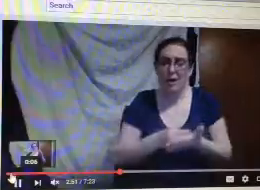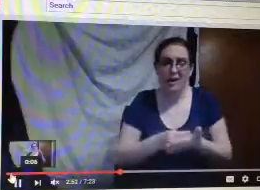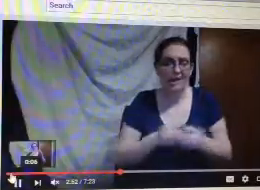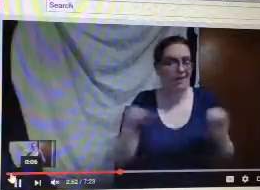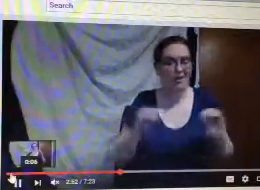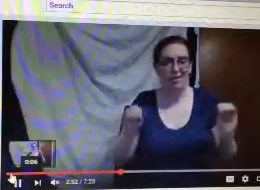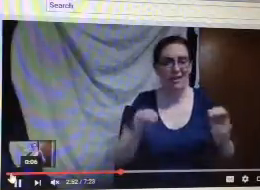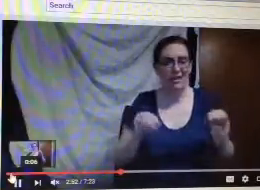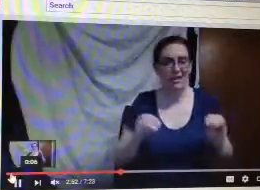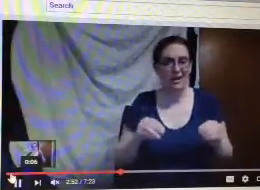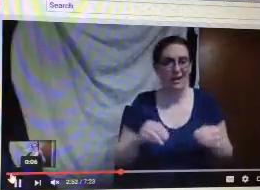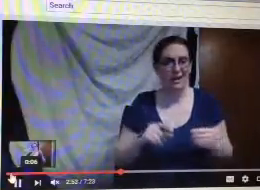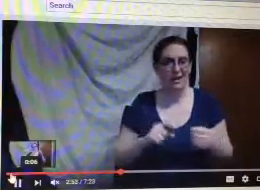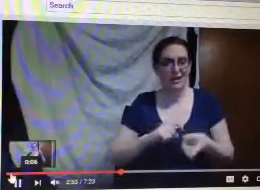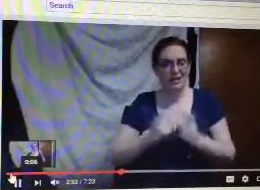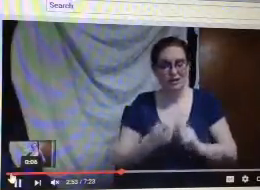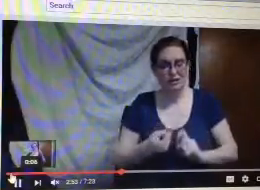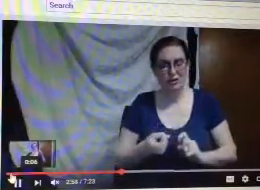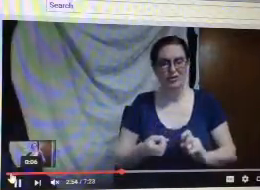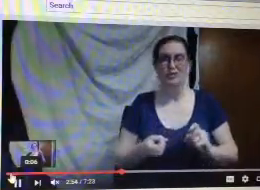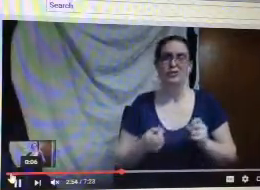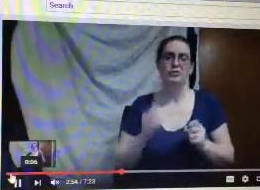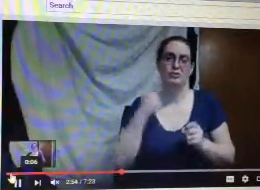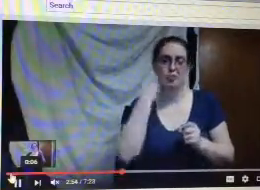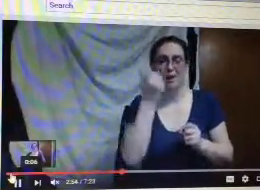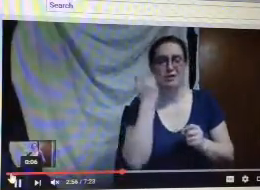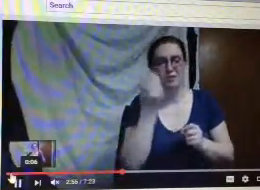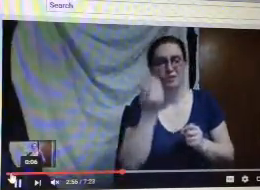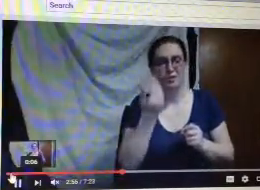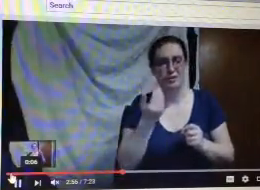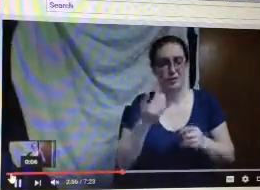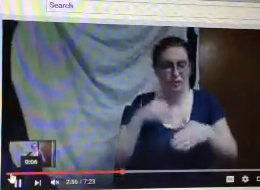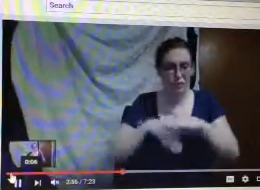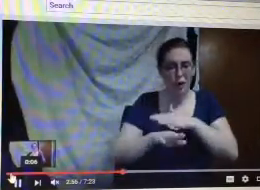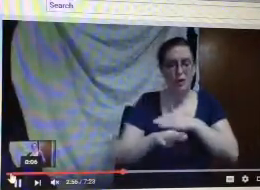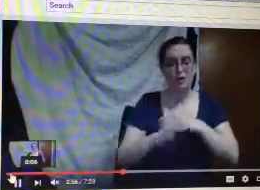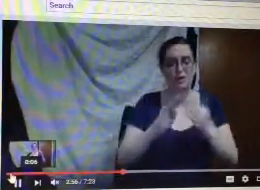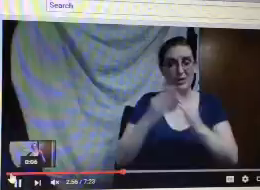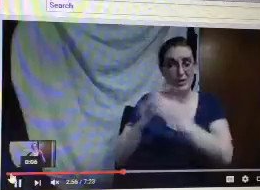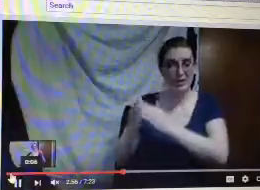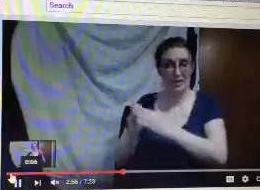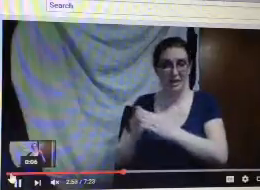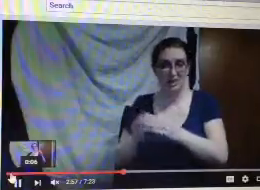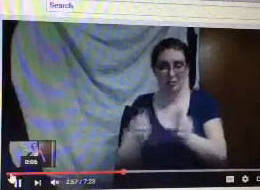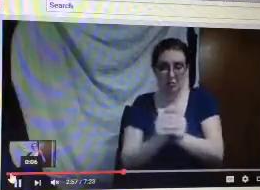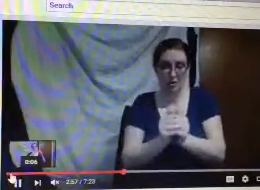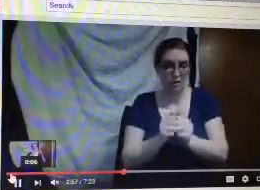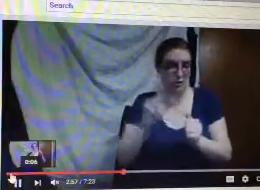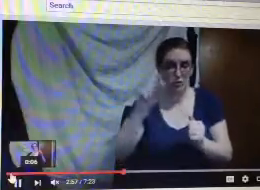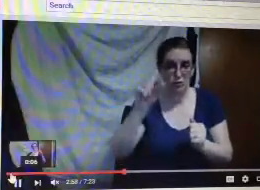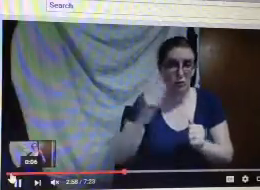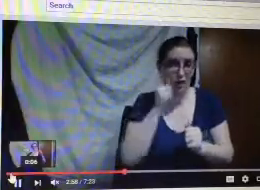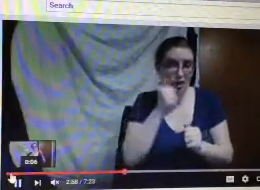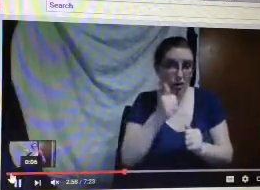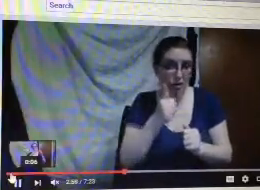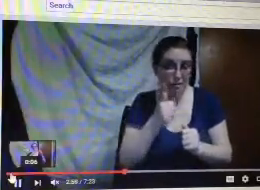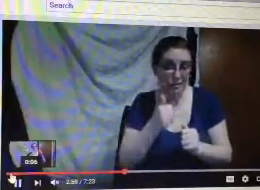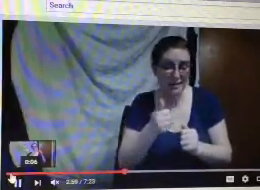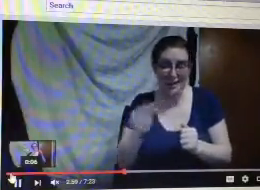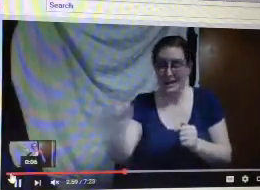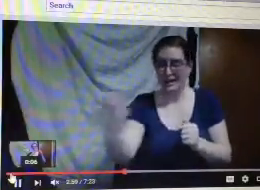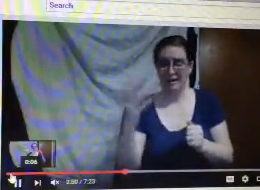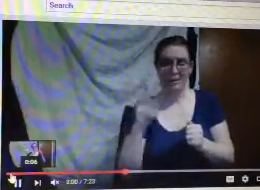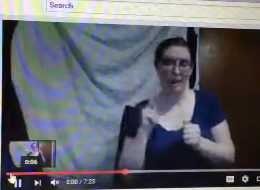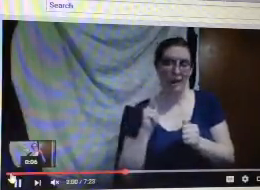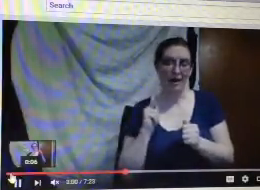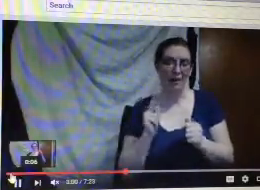and again, there was no money, there was nothing. So she had to change into a whore and grow into the city and become like